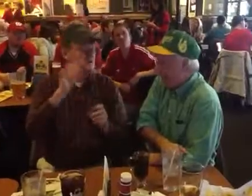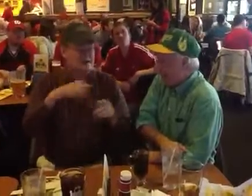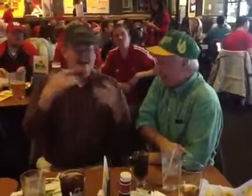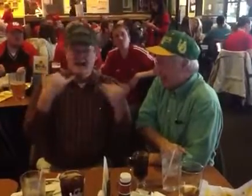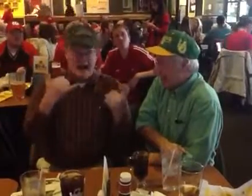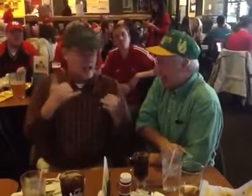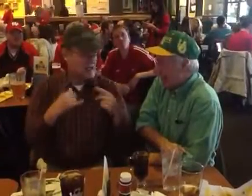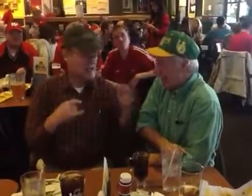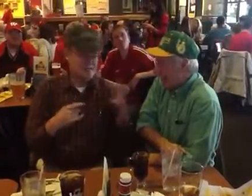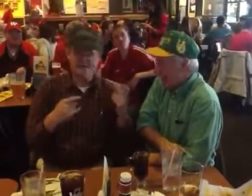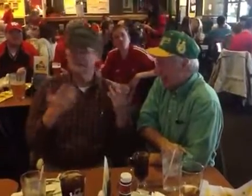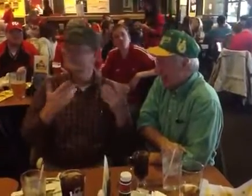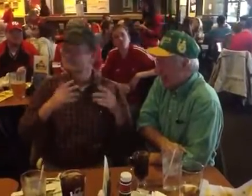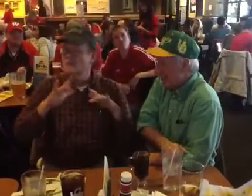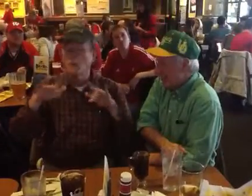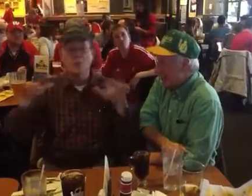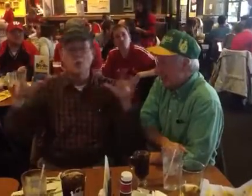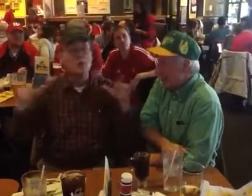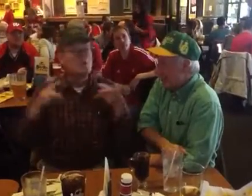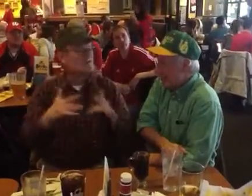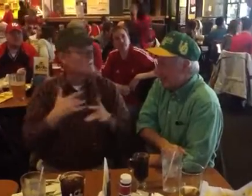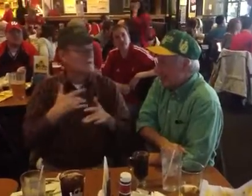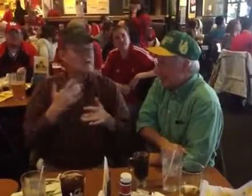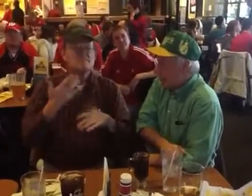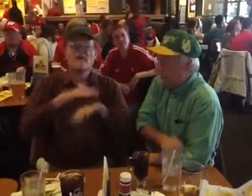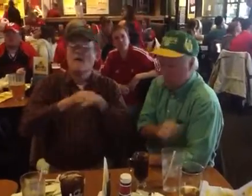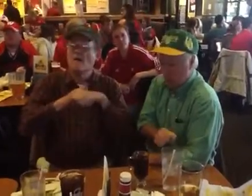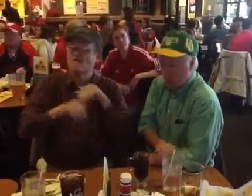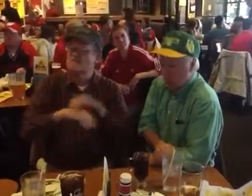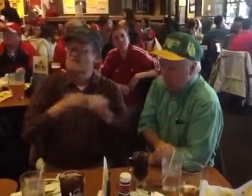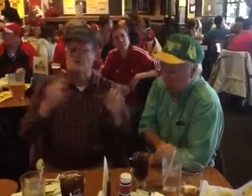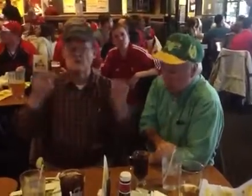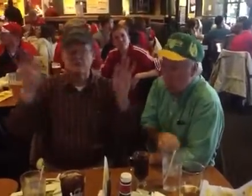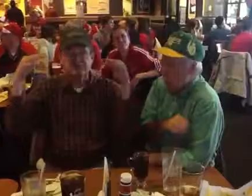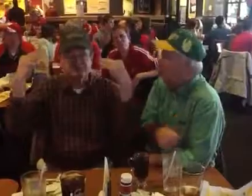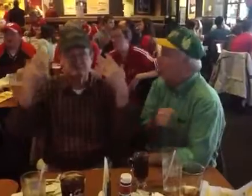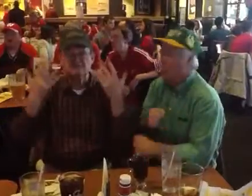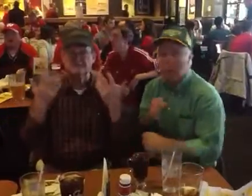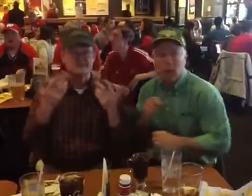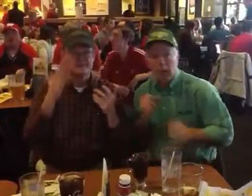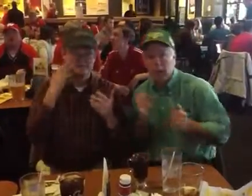we're going to in the left. We're back with the second pass right here. Since season, that's about to go ahead.